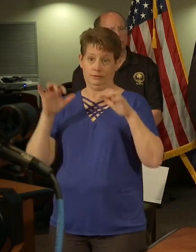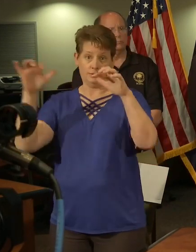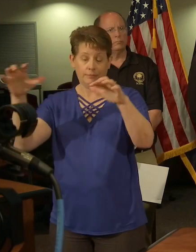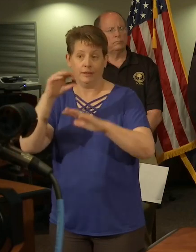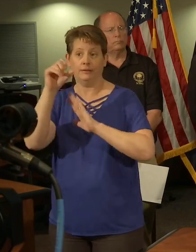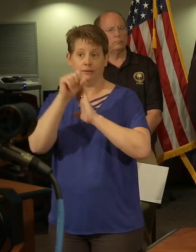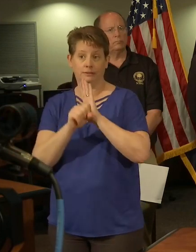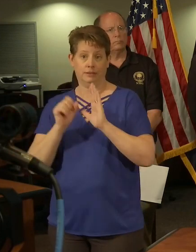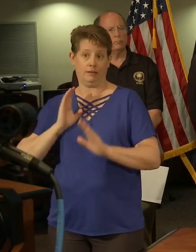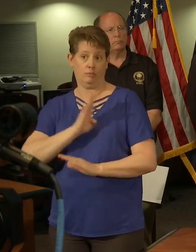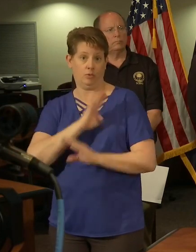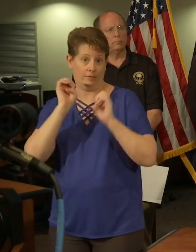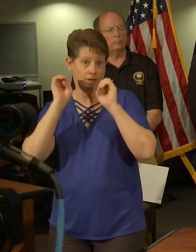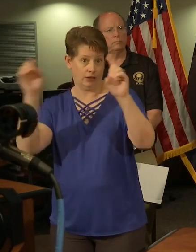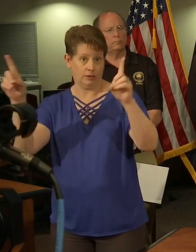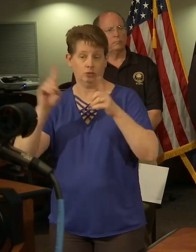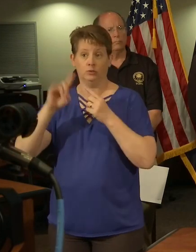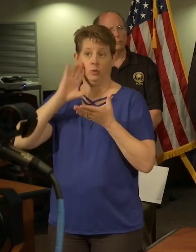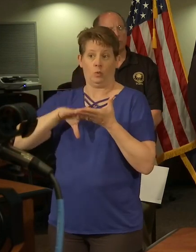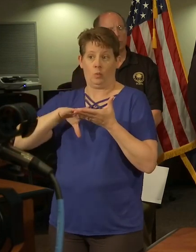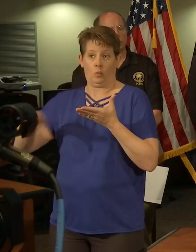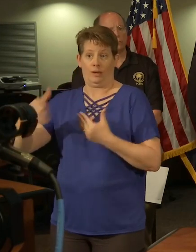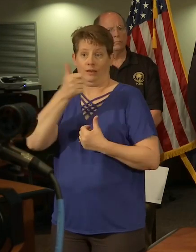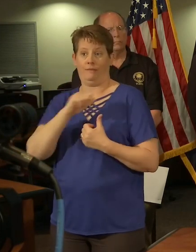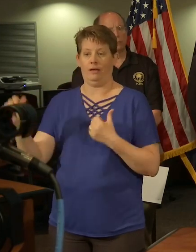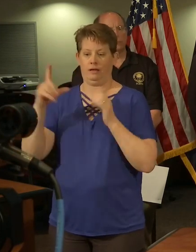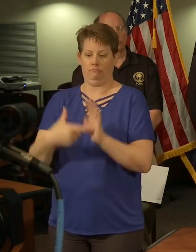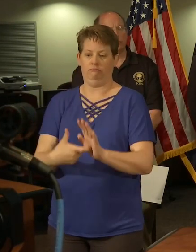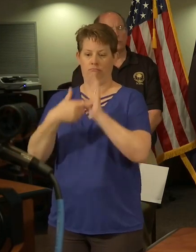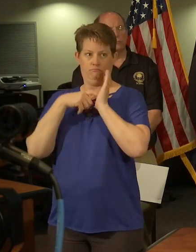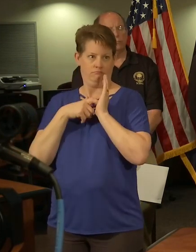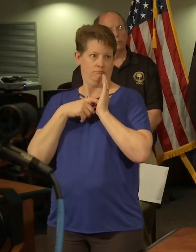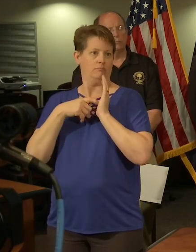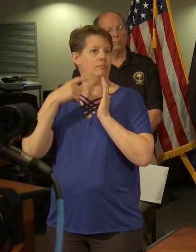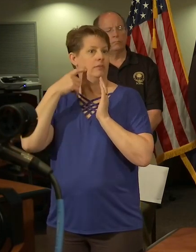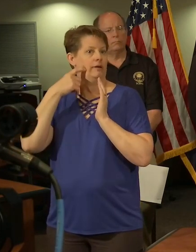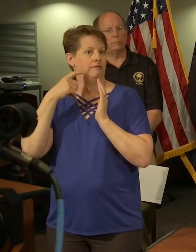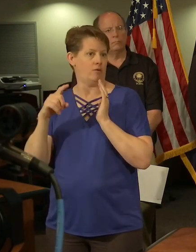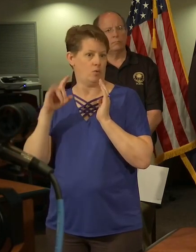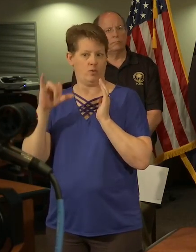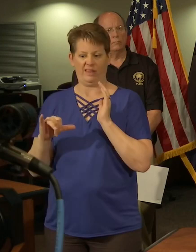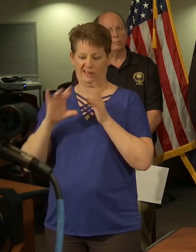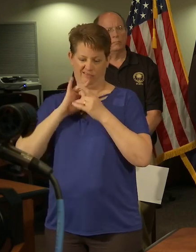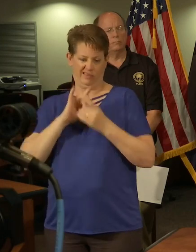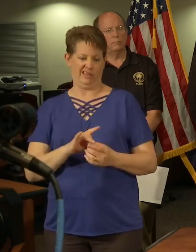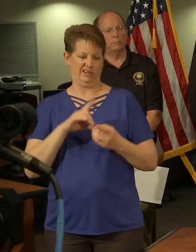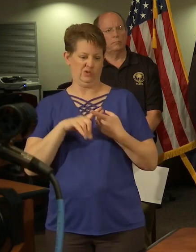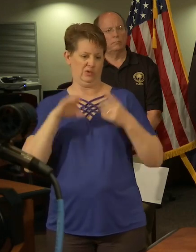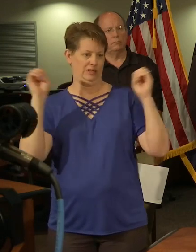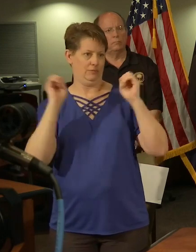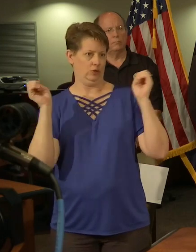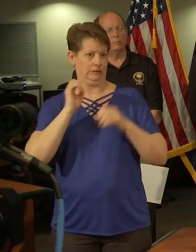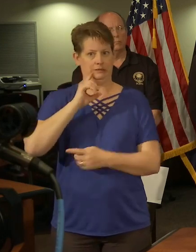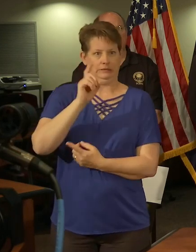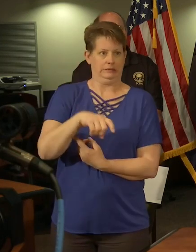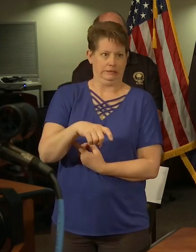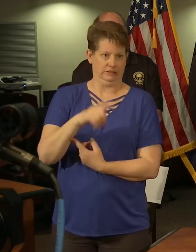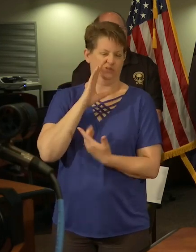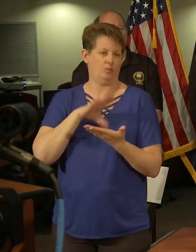of Education to waive any statutory requirement and regulation as they relate to emergency